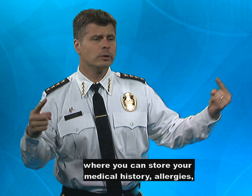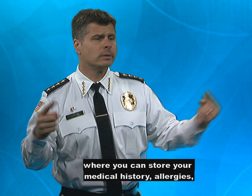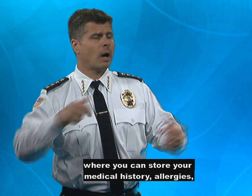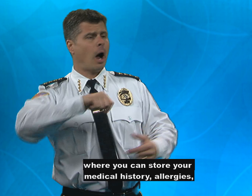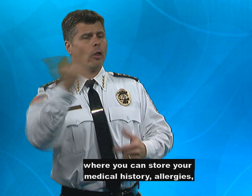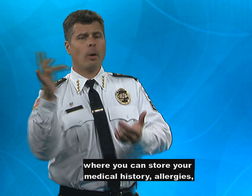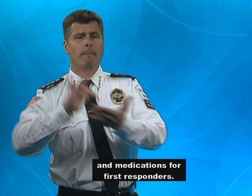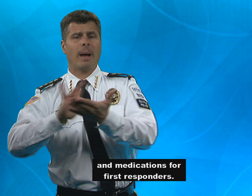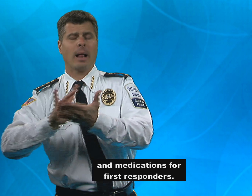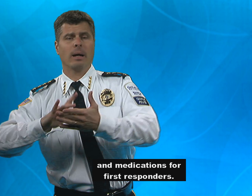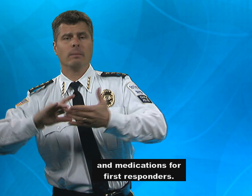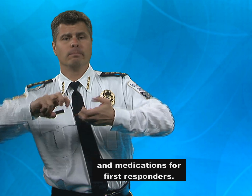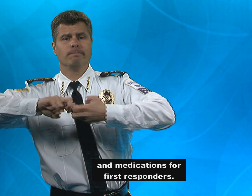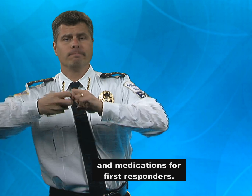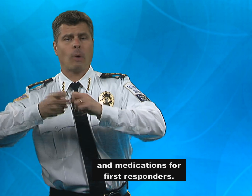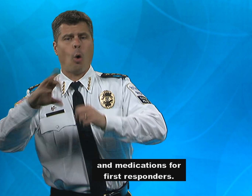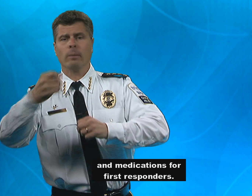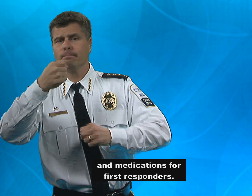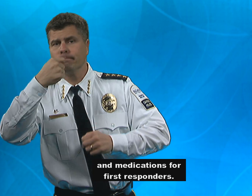allergies, and medications for first responders.